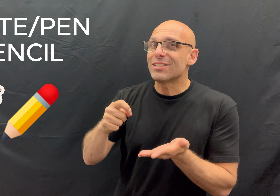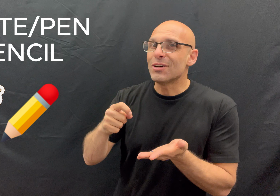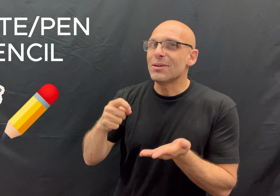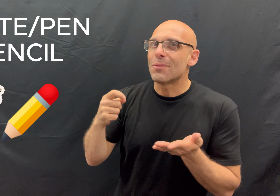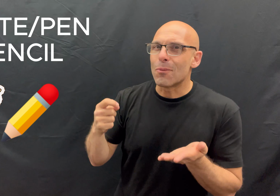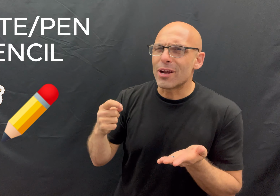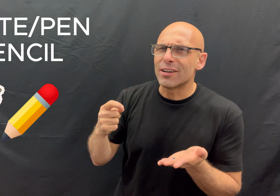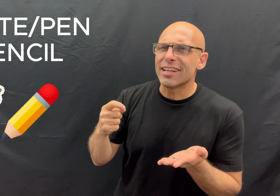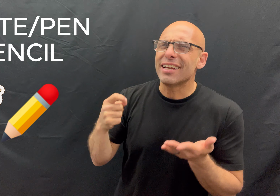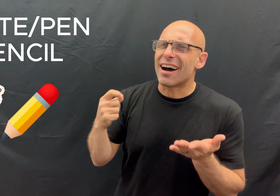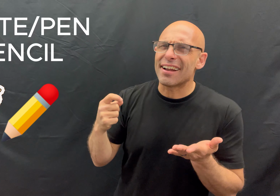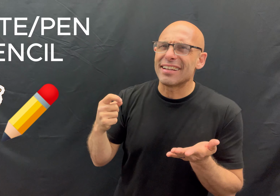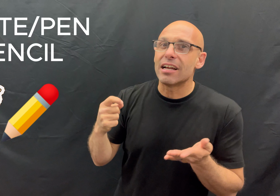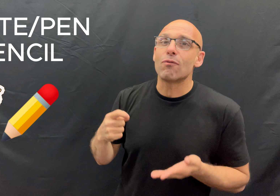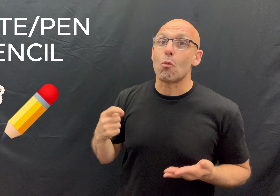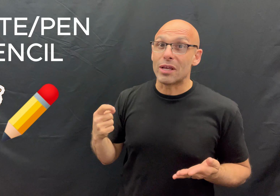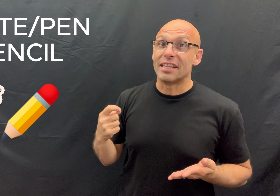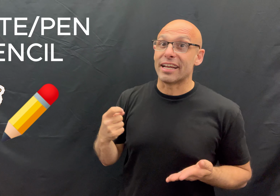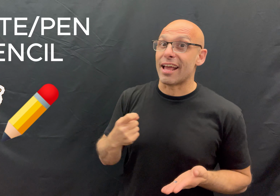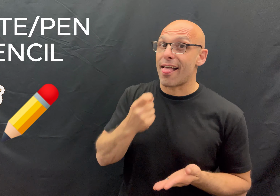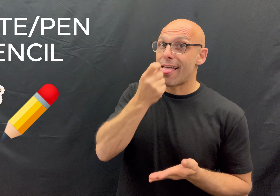Pencil, weirdly, oddly enough, we lick it.